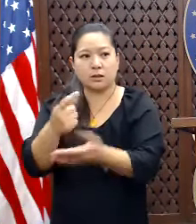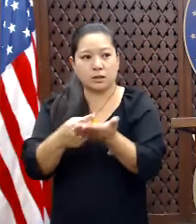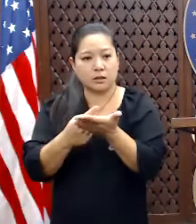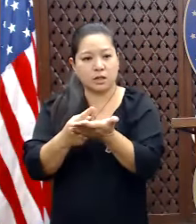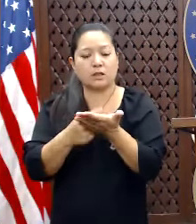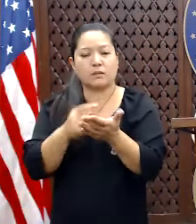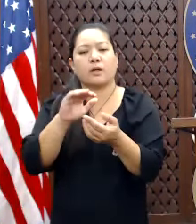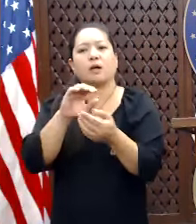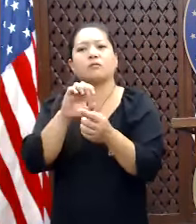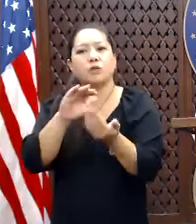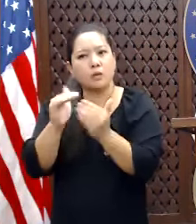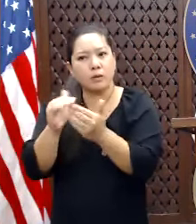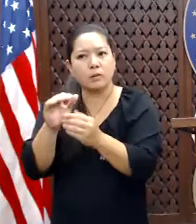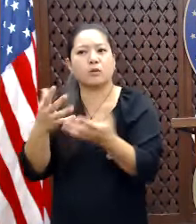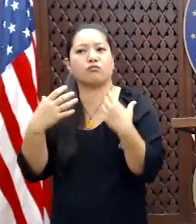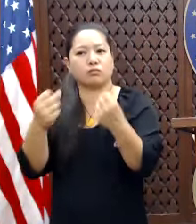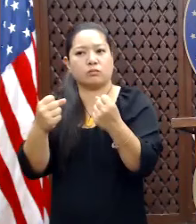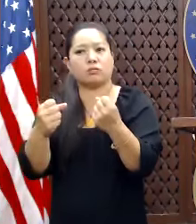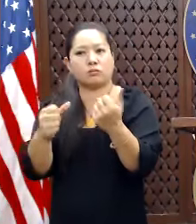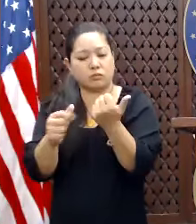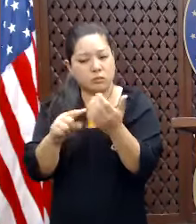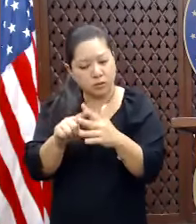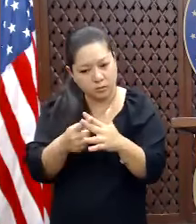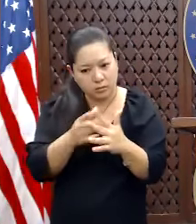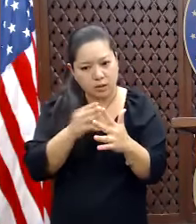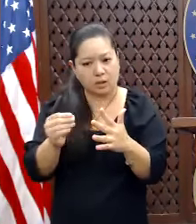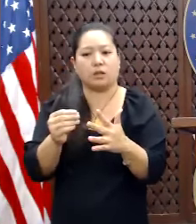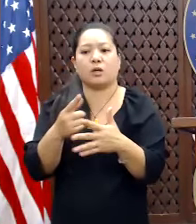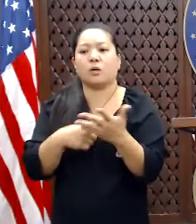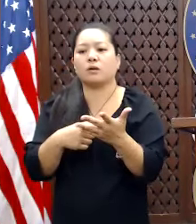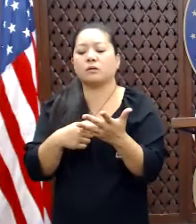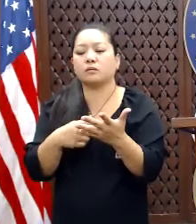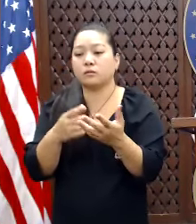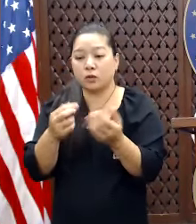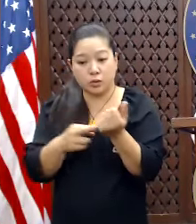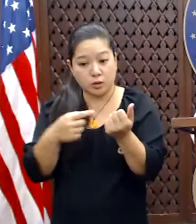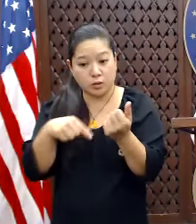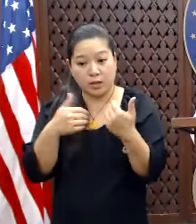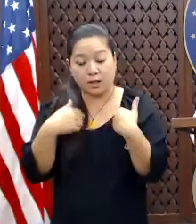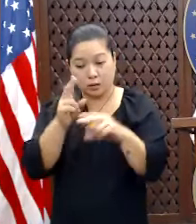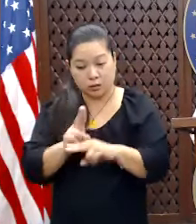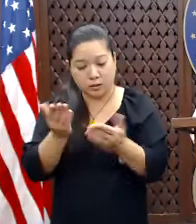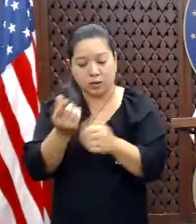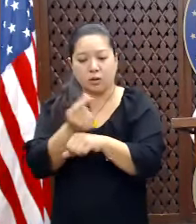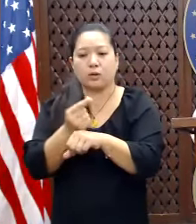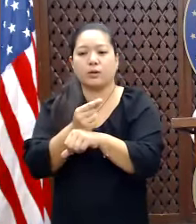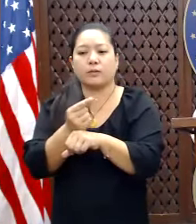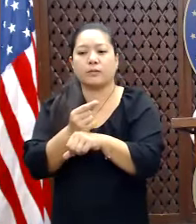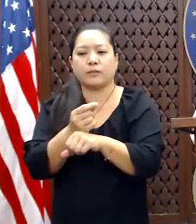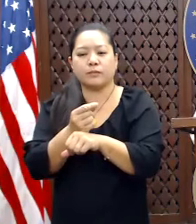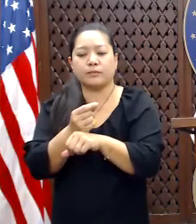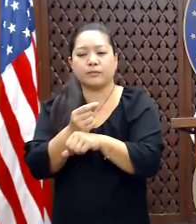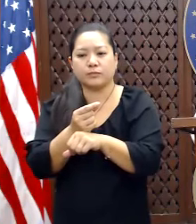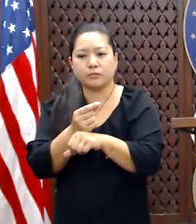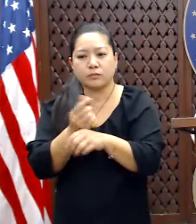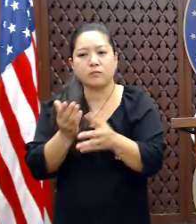recovery initiatives, which consists of the various economic recovery tools at our disposal. Throughout this struggle,